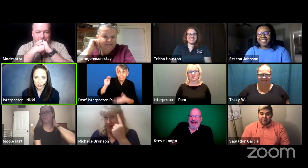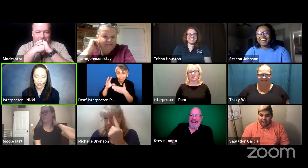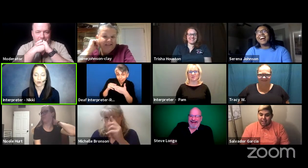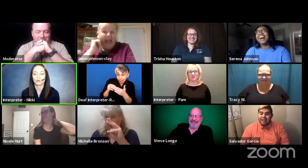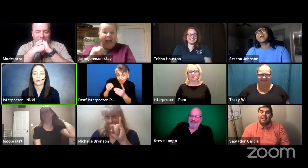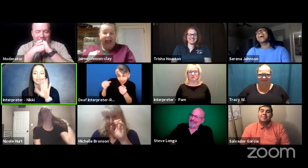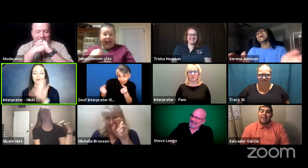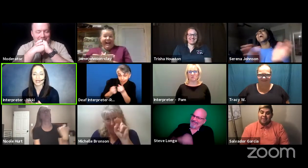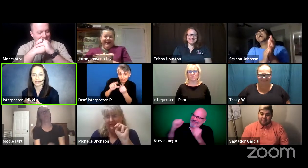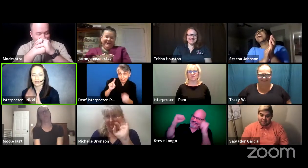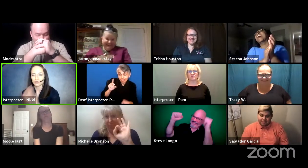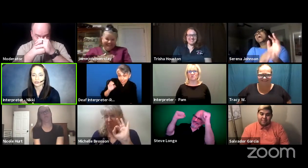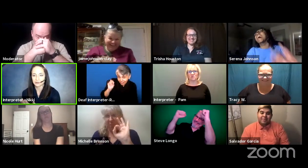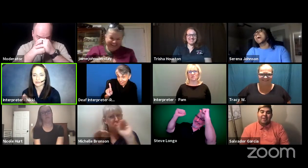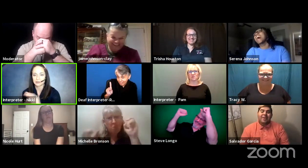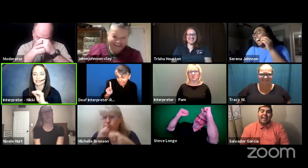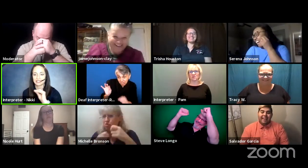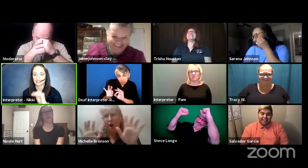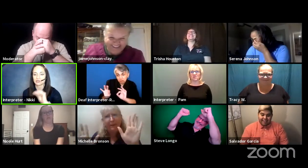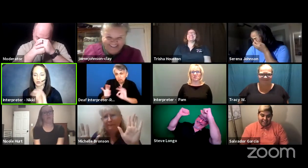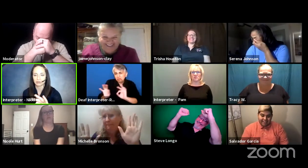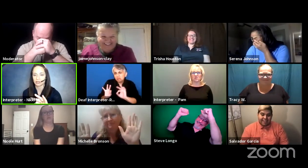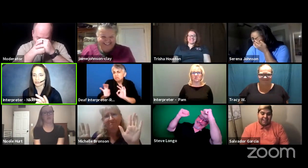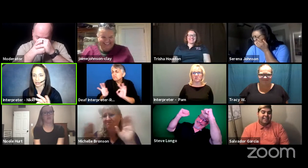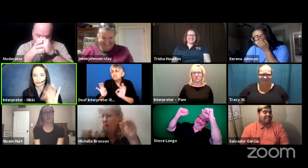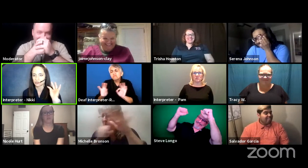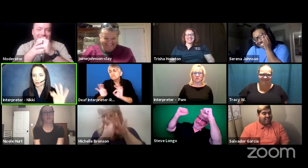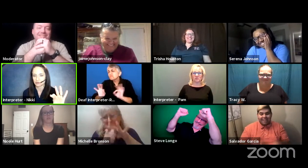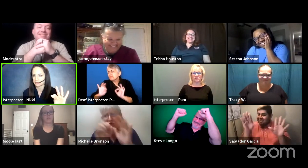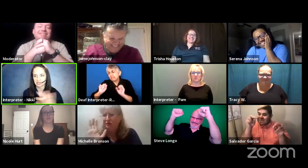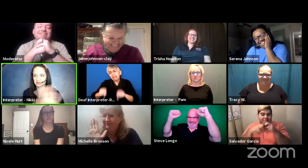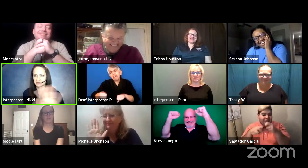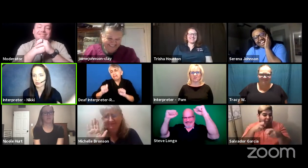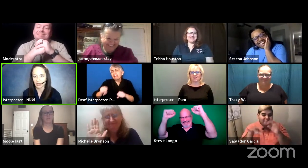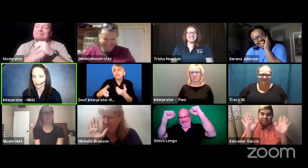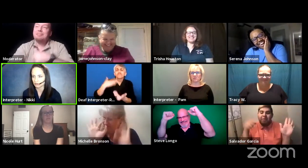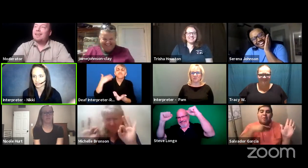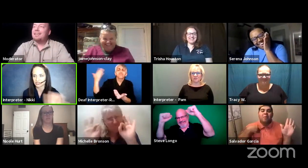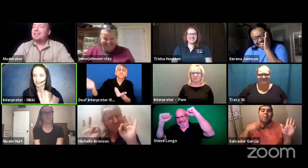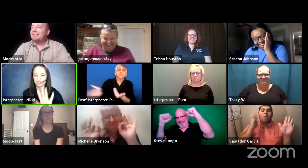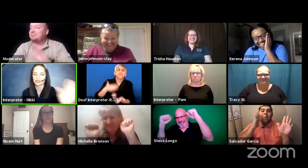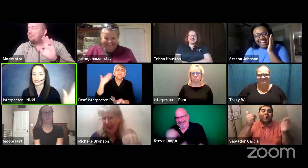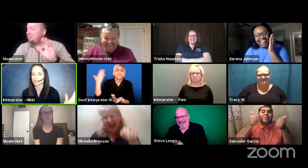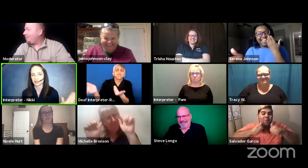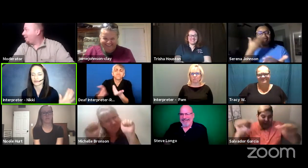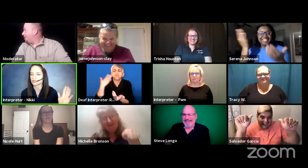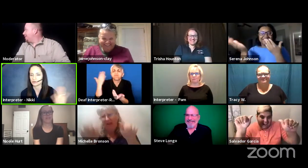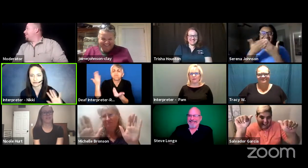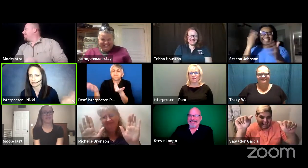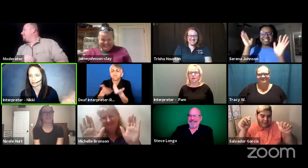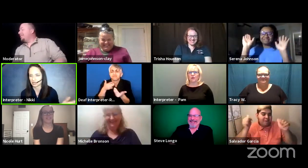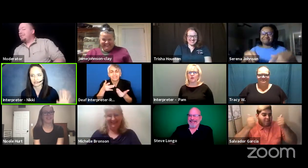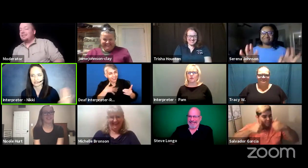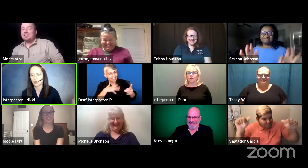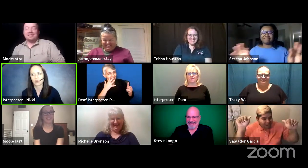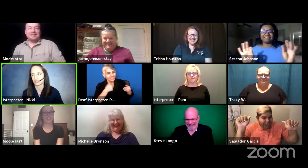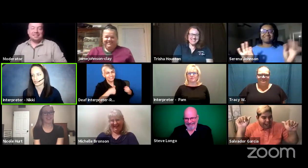So what you have, your first responsibility is to get us $1 million in 2021. It's no problem. That's just the only job you have to do as VP. It's totally